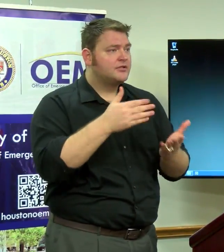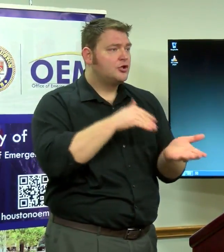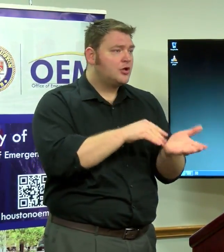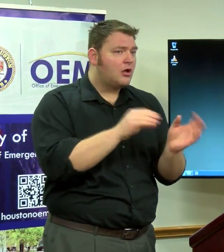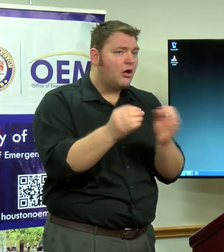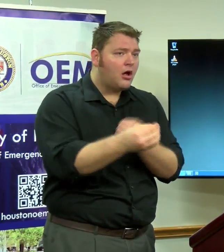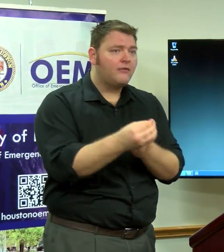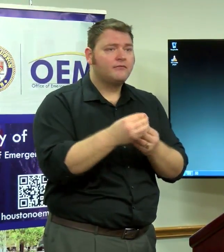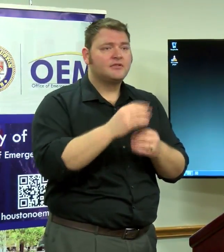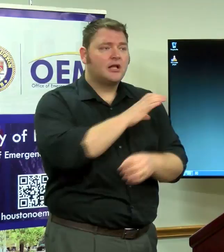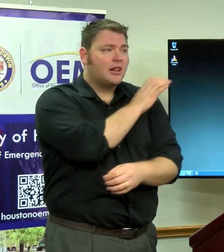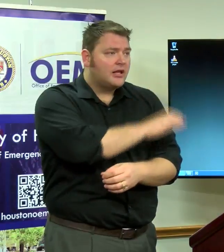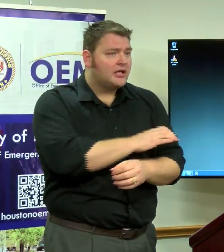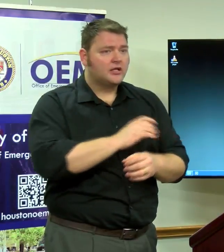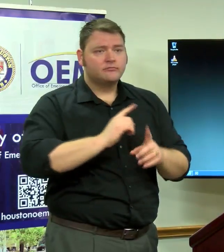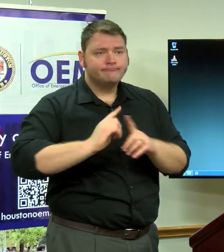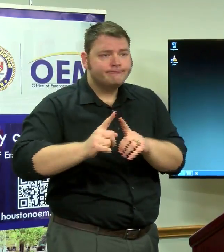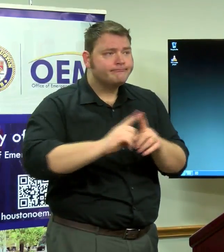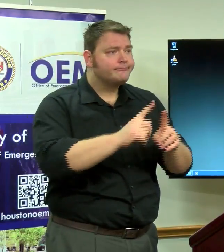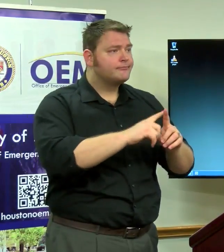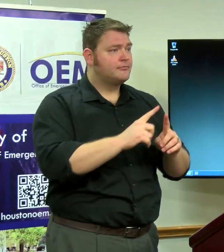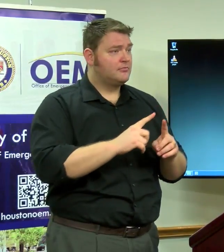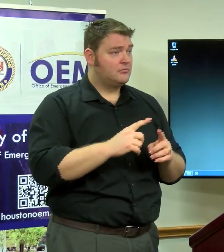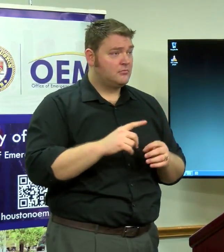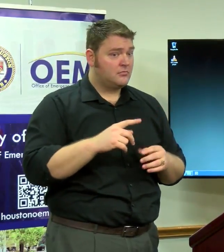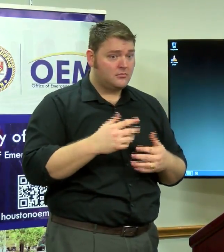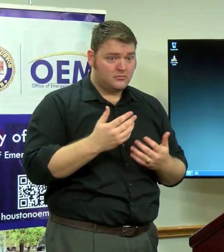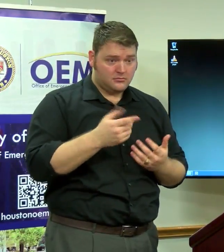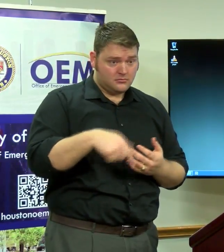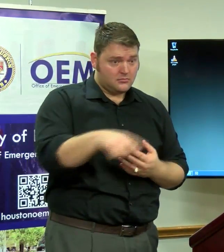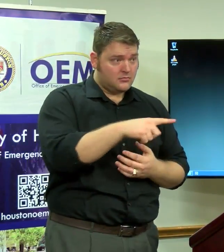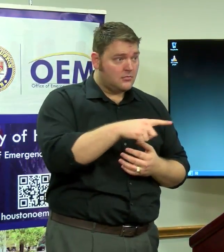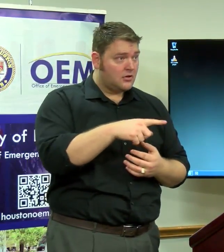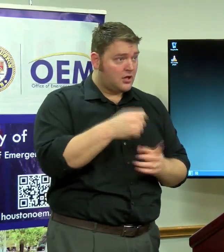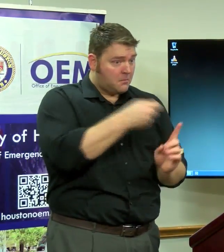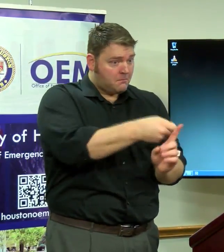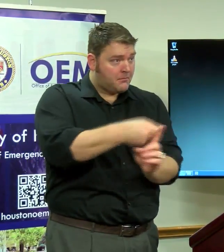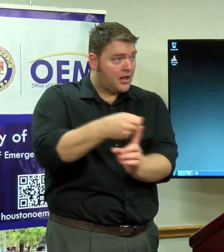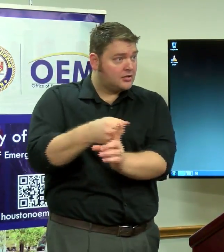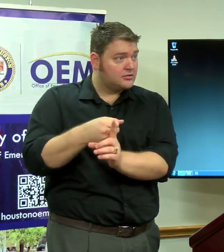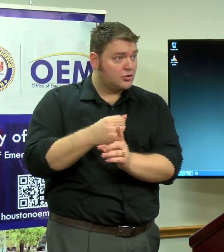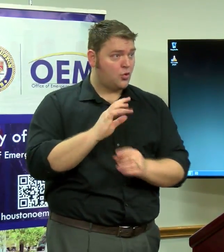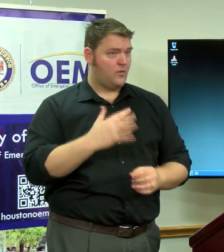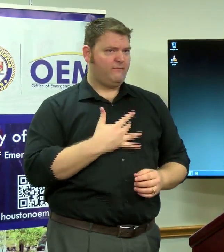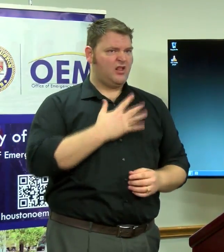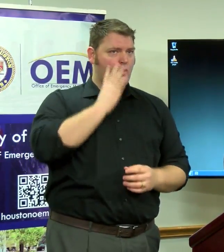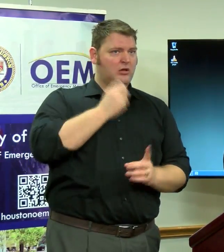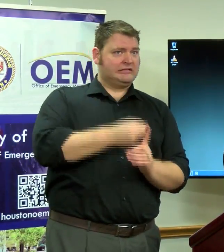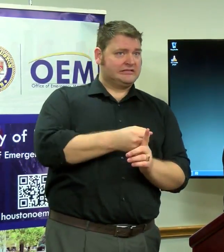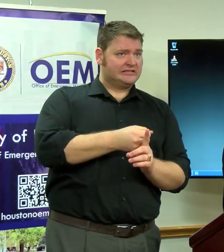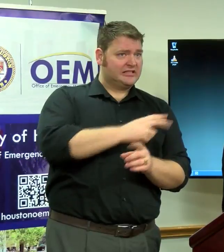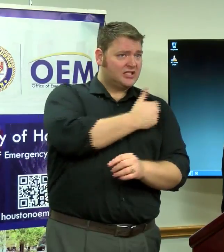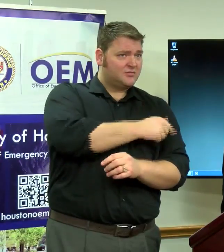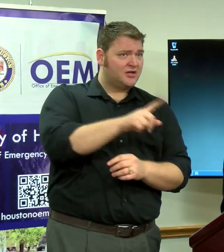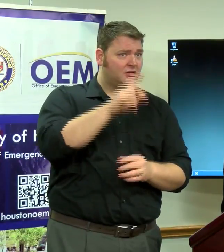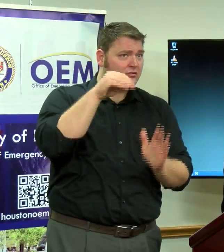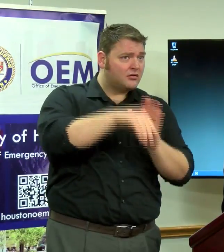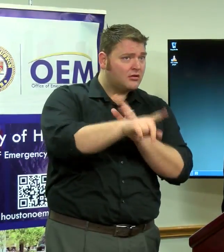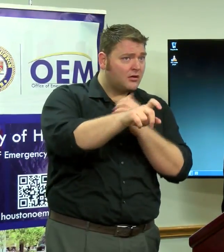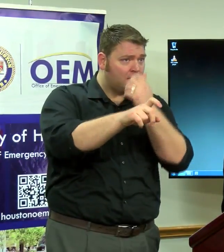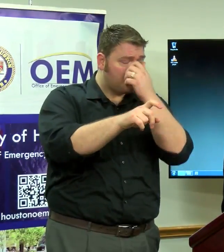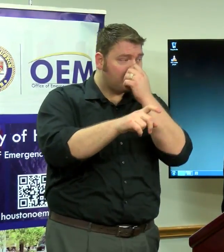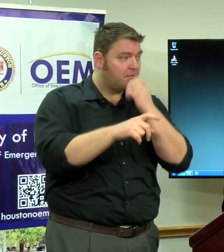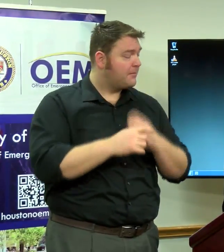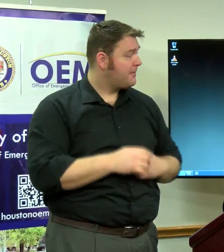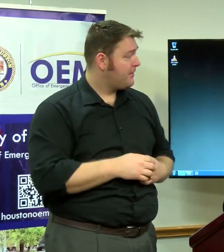what you're doing to try to address any kind of impacts that have happened or that you expect could happen? Do we have